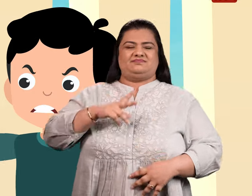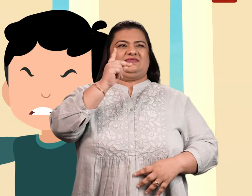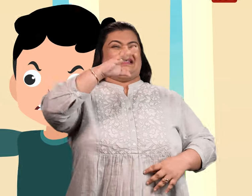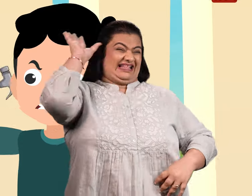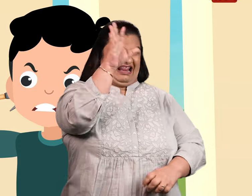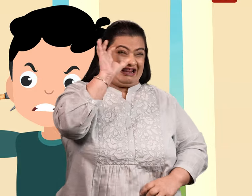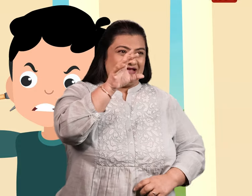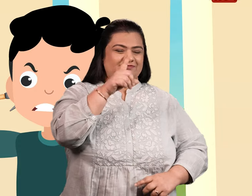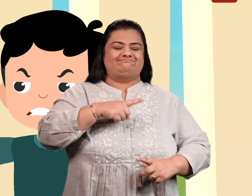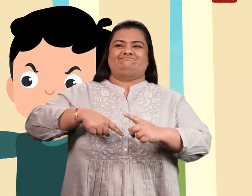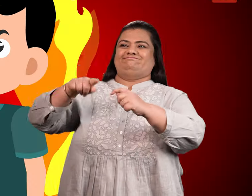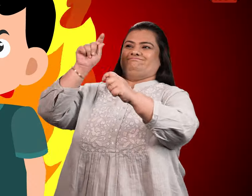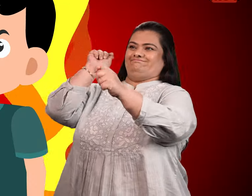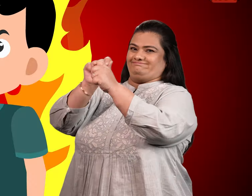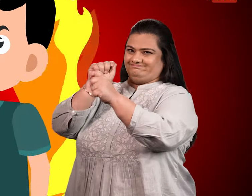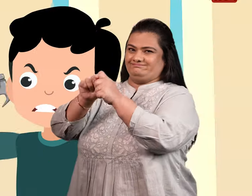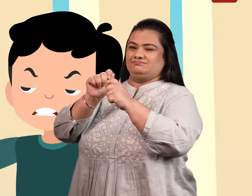nail.